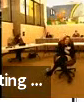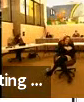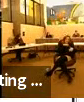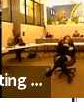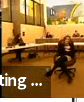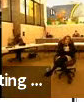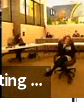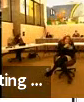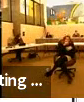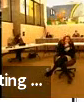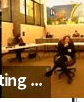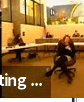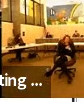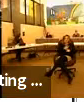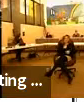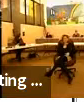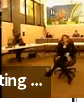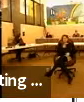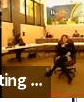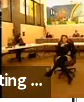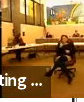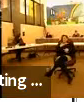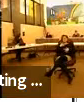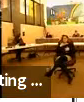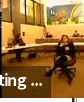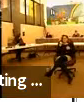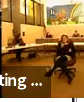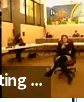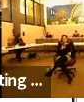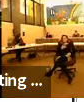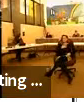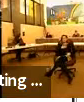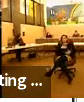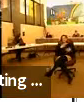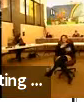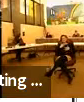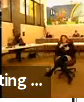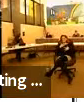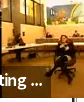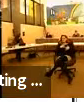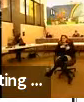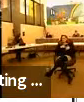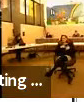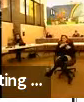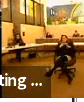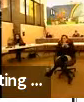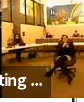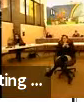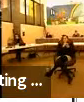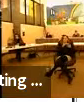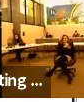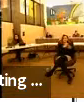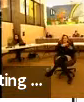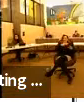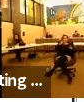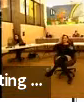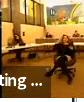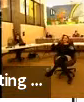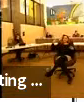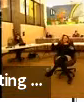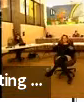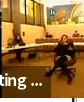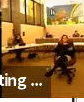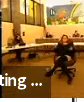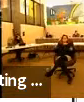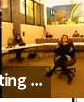travel that once in a while, and it, concerned if that traffic will back up quite a bit while they try to